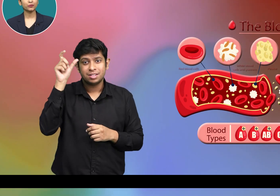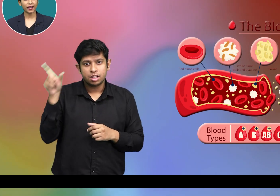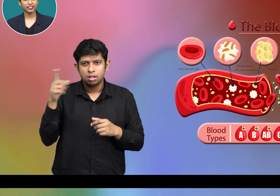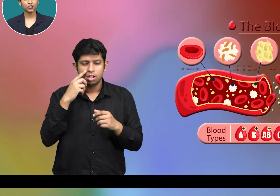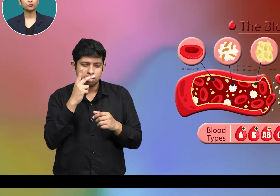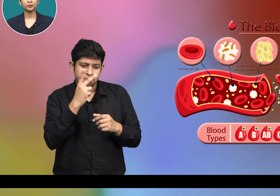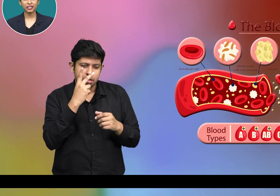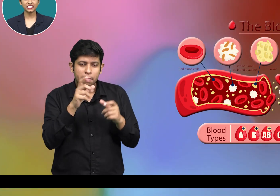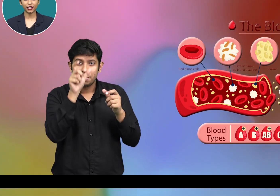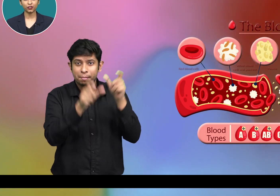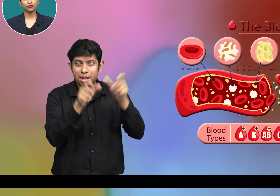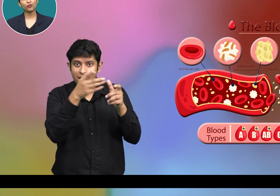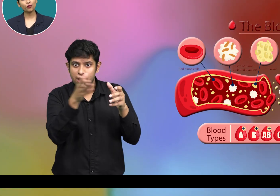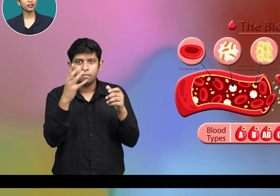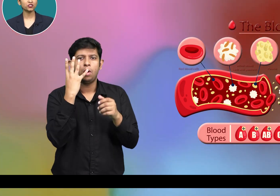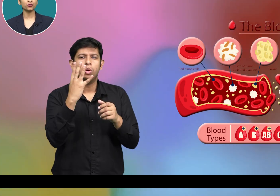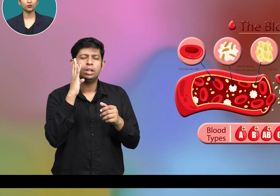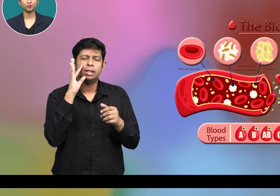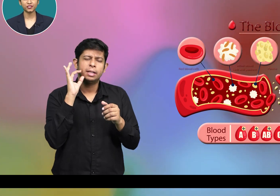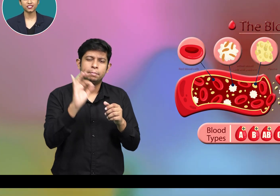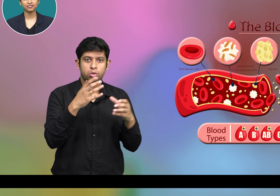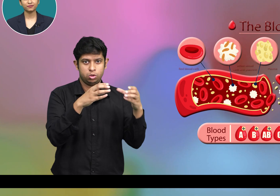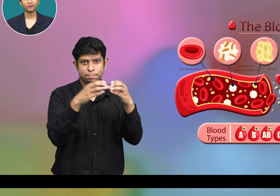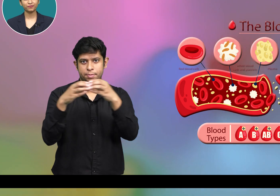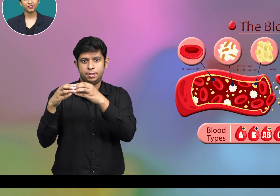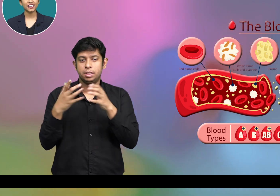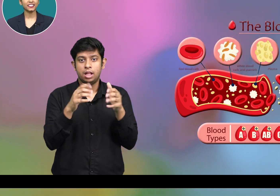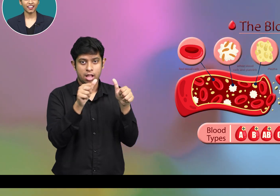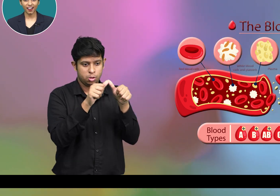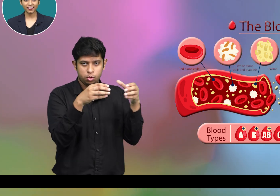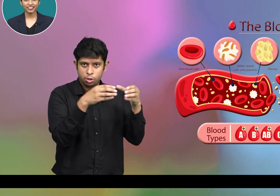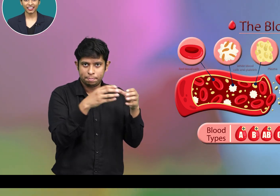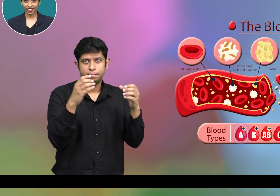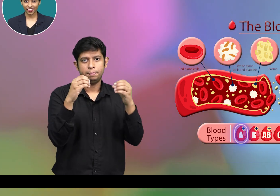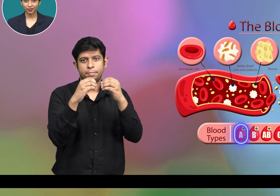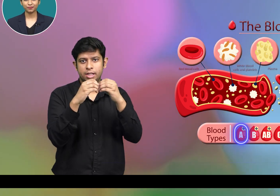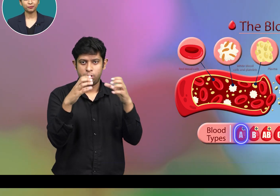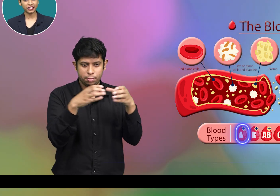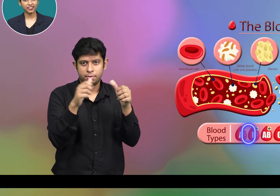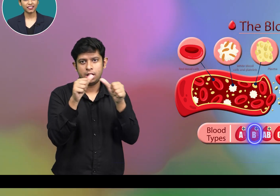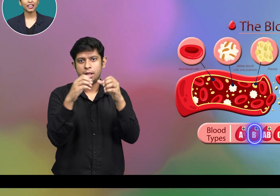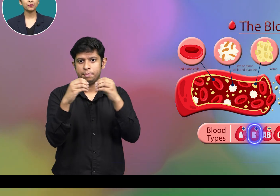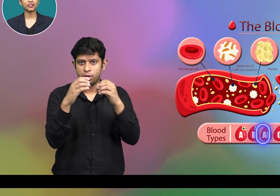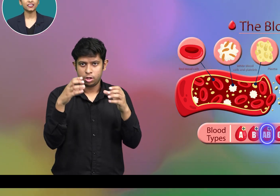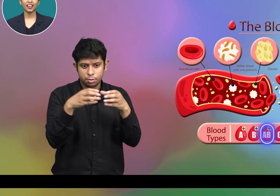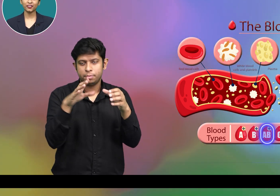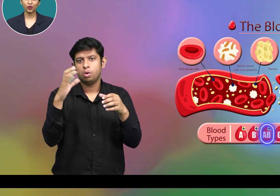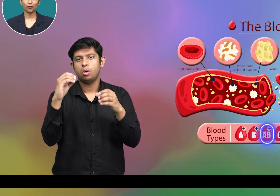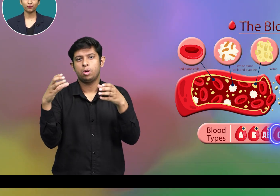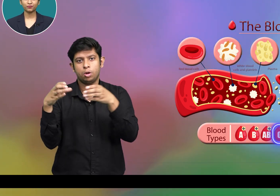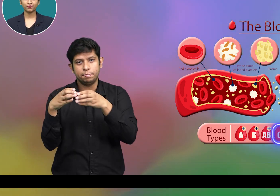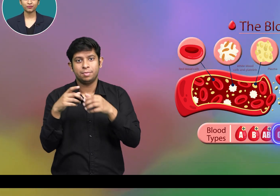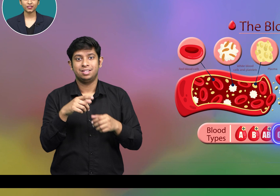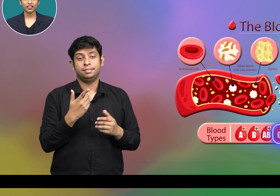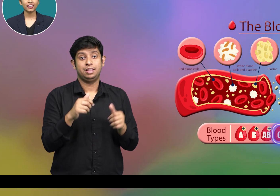He divided human beings into 4 major groups. They are A, B, AB and